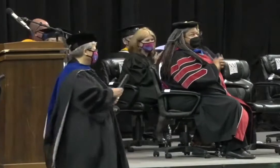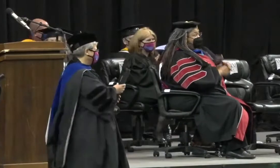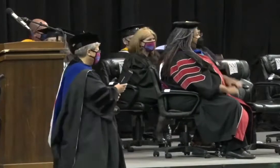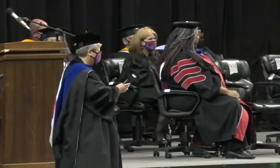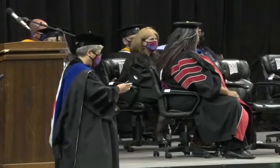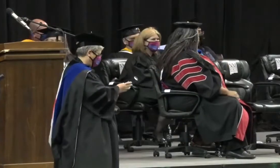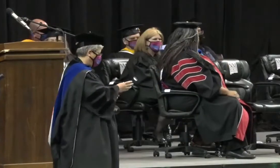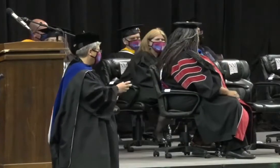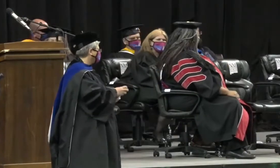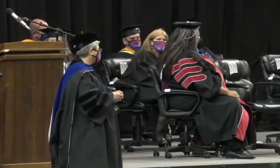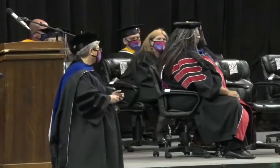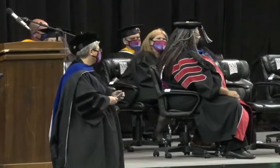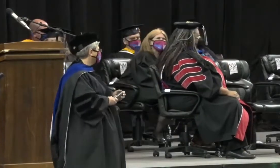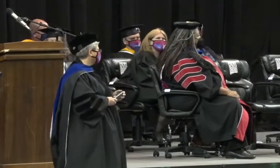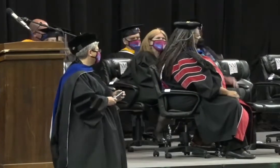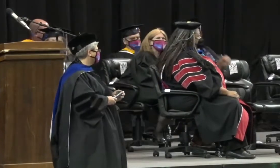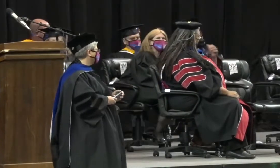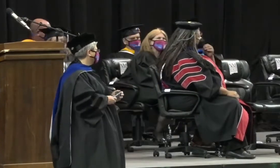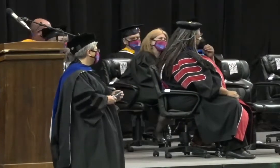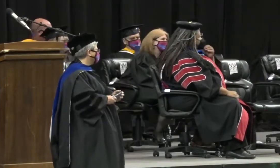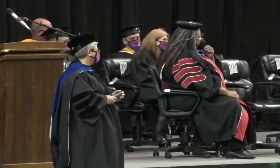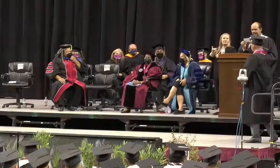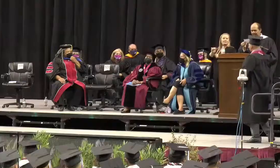Celebrity there.